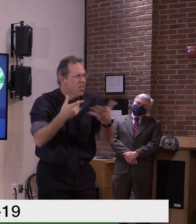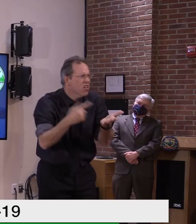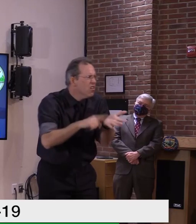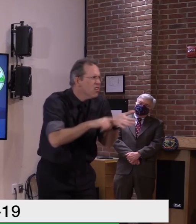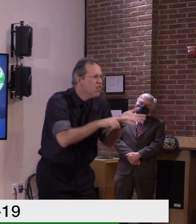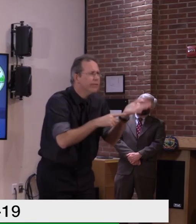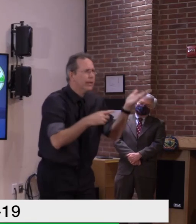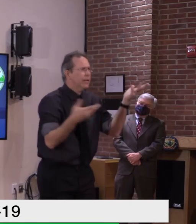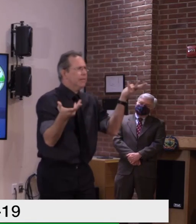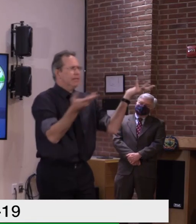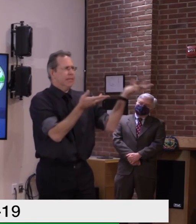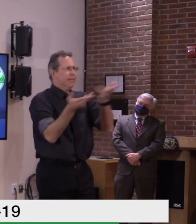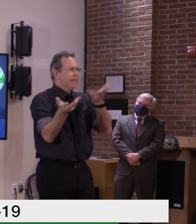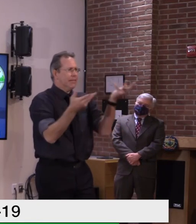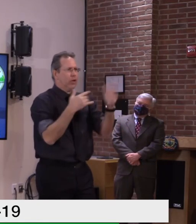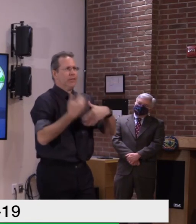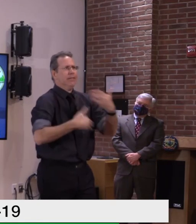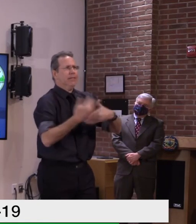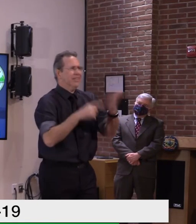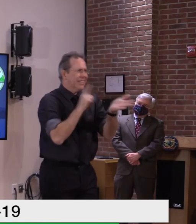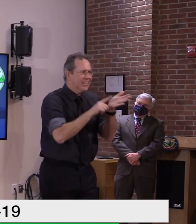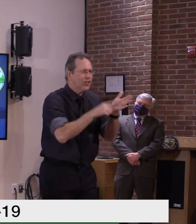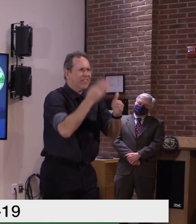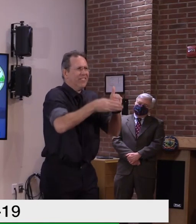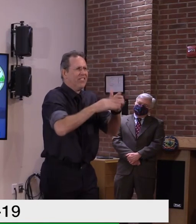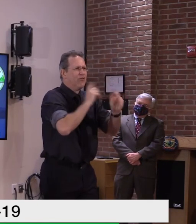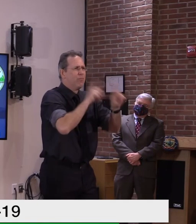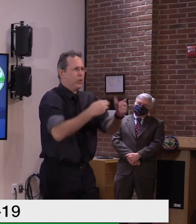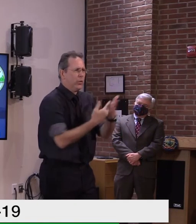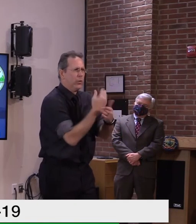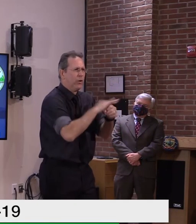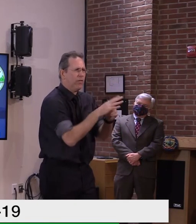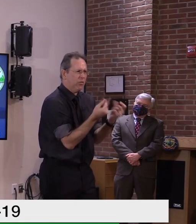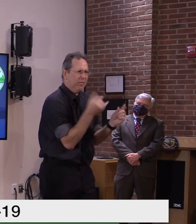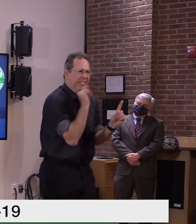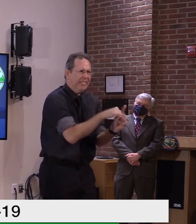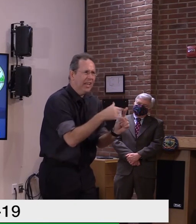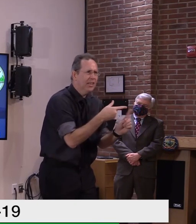I think that's probably enough, unless you had any other specific question about it.